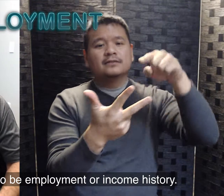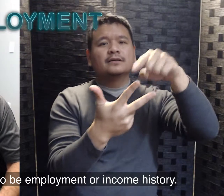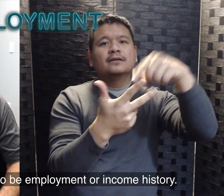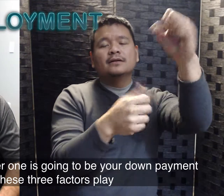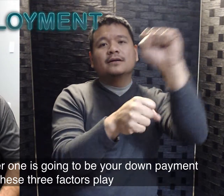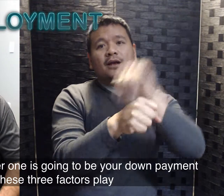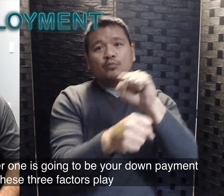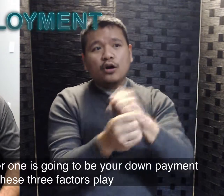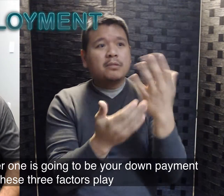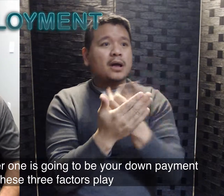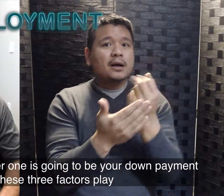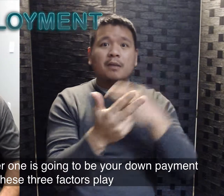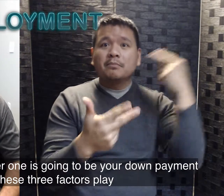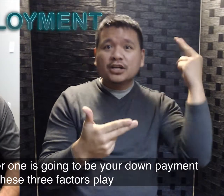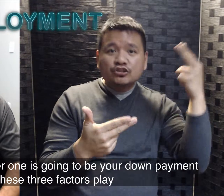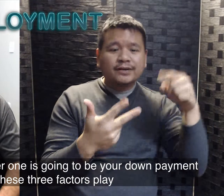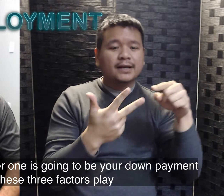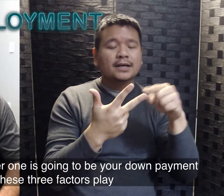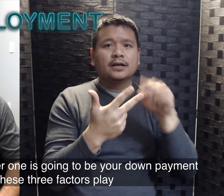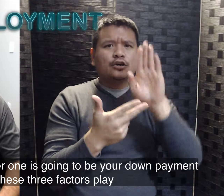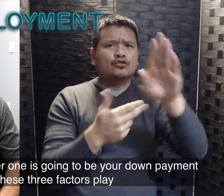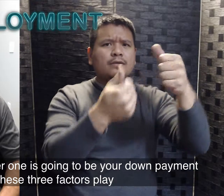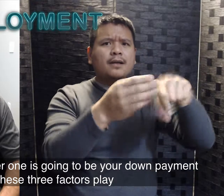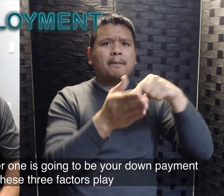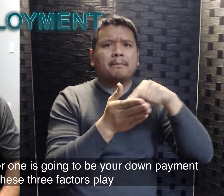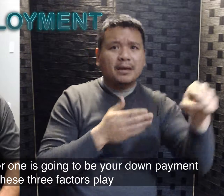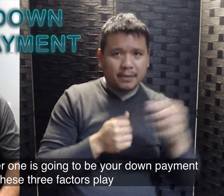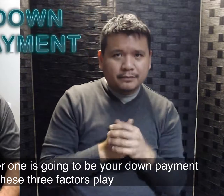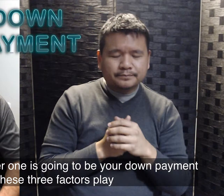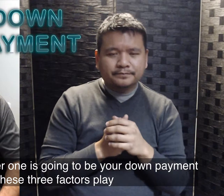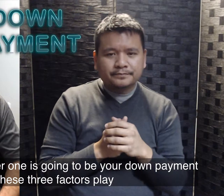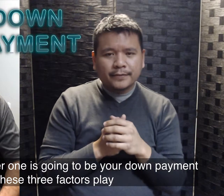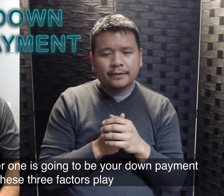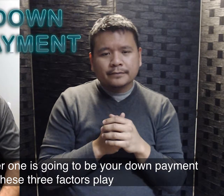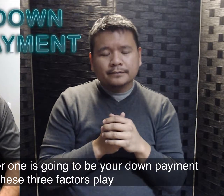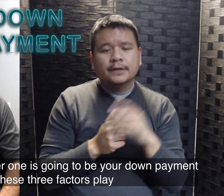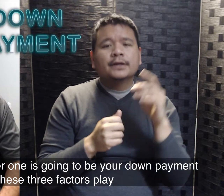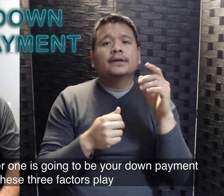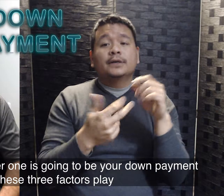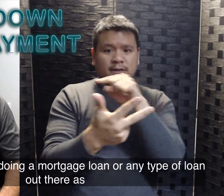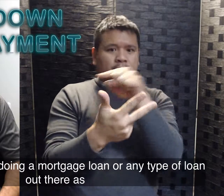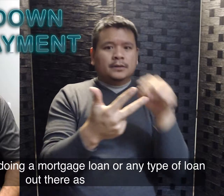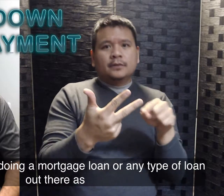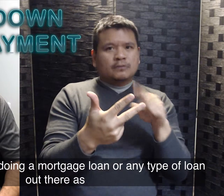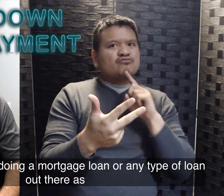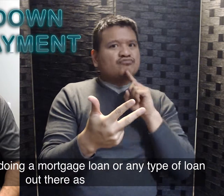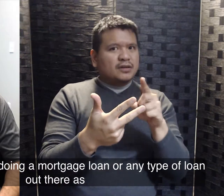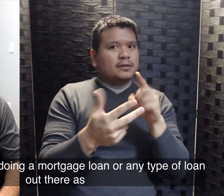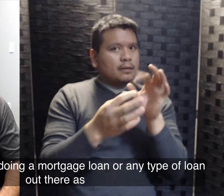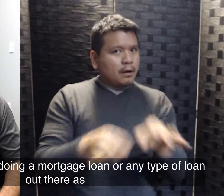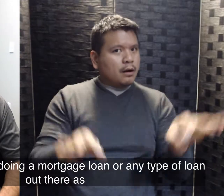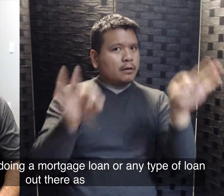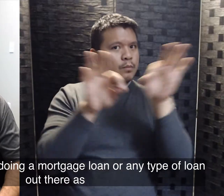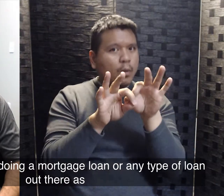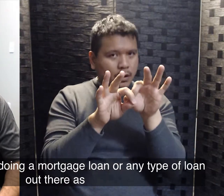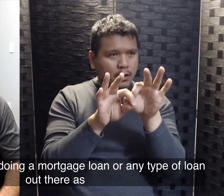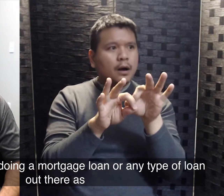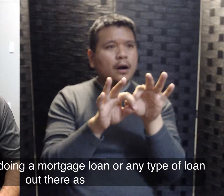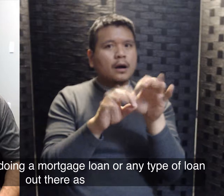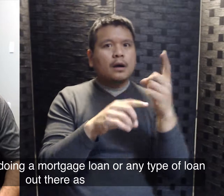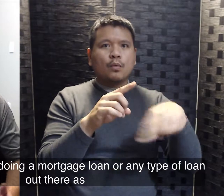or income history. And then the other one is going to be your down payment. These three factors play a major role when doing